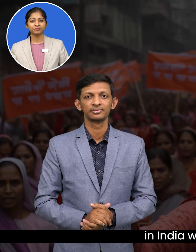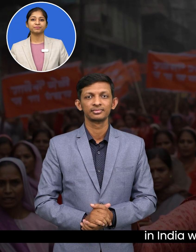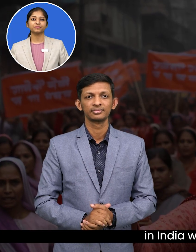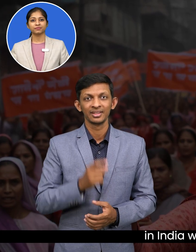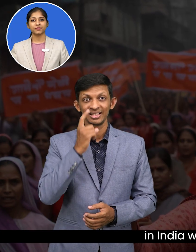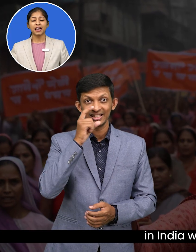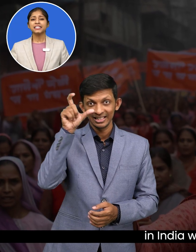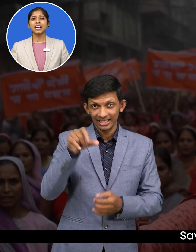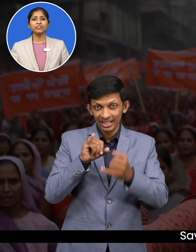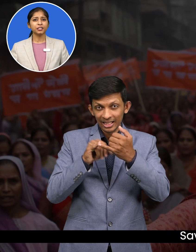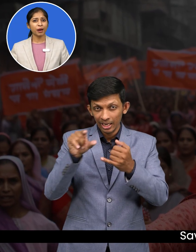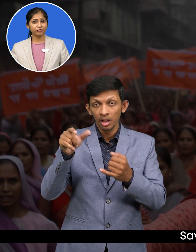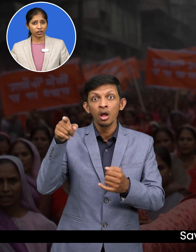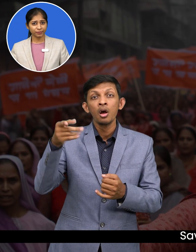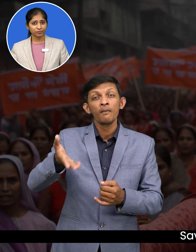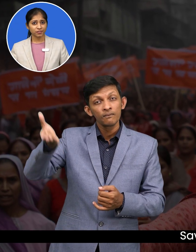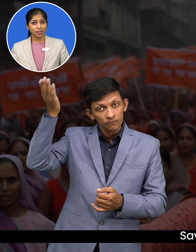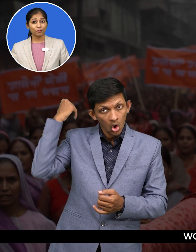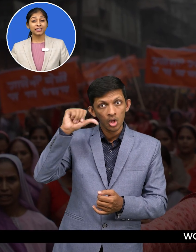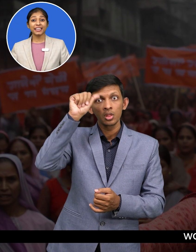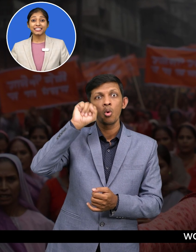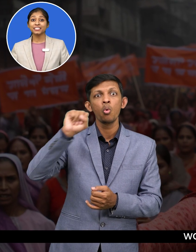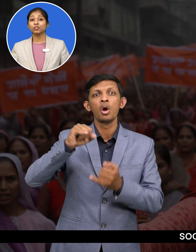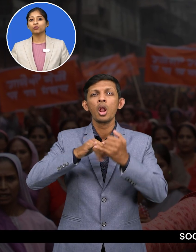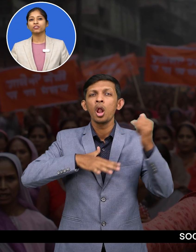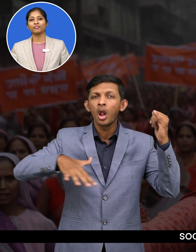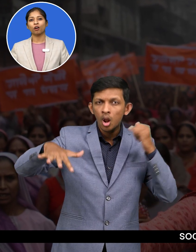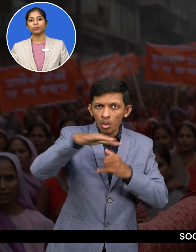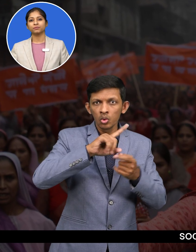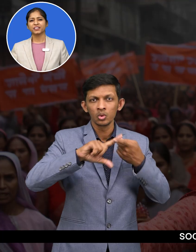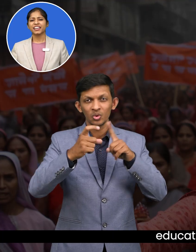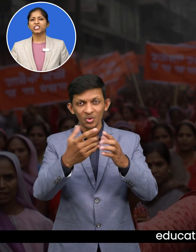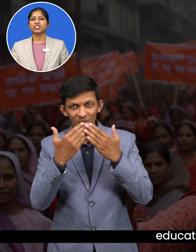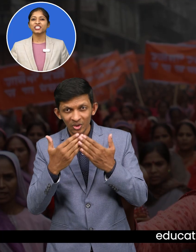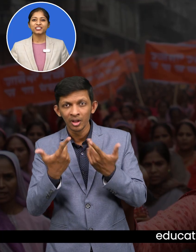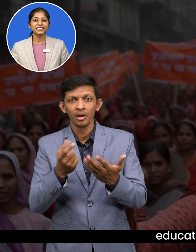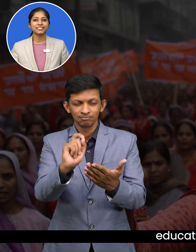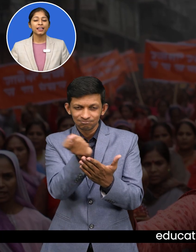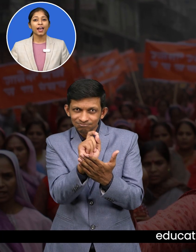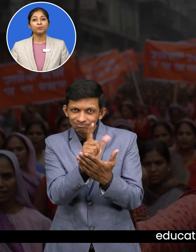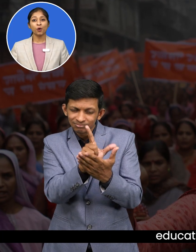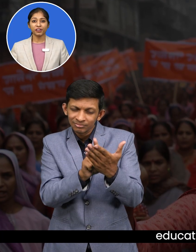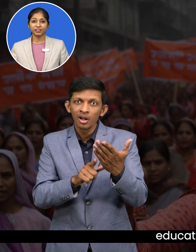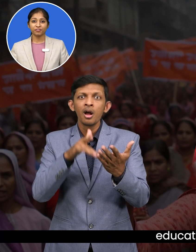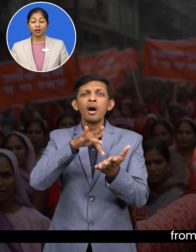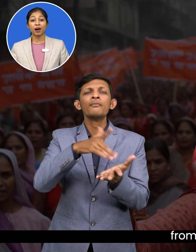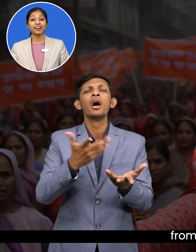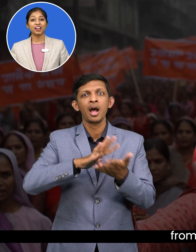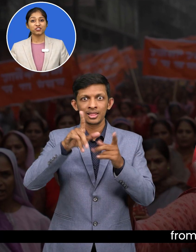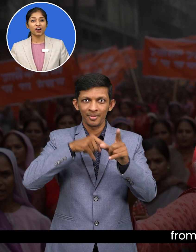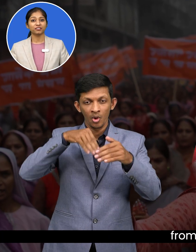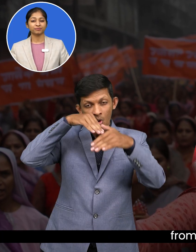Phule. Savitribai Phule was an Indian social reformer, educationalist, and poet